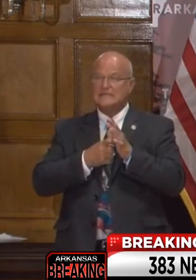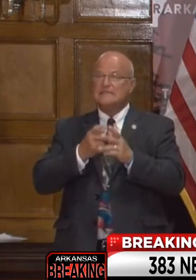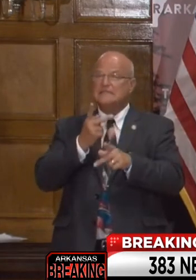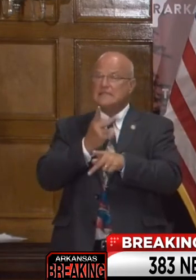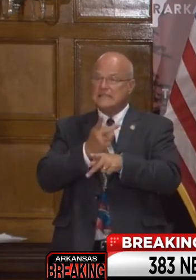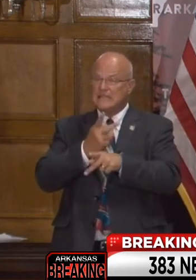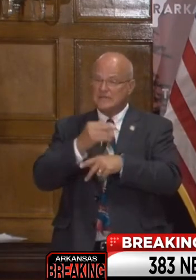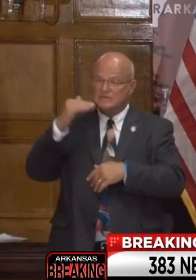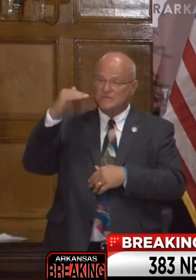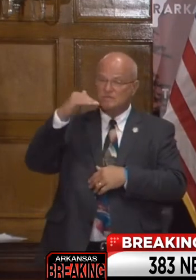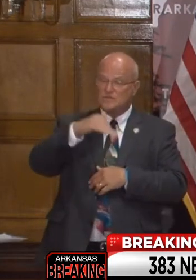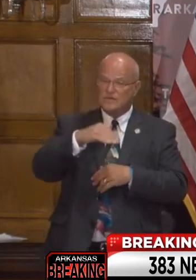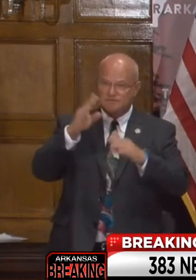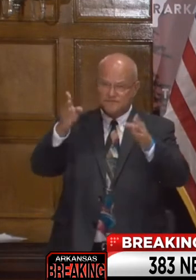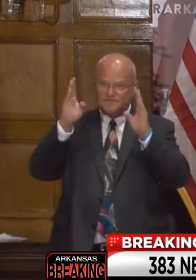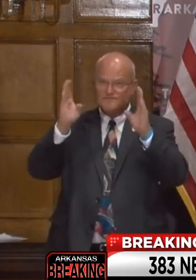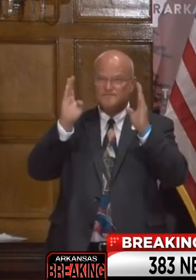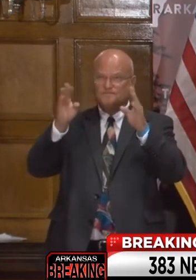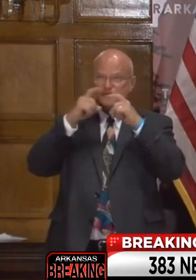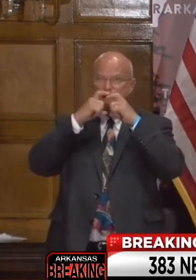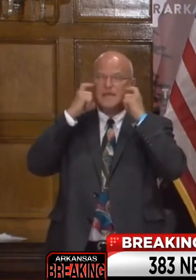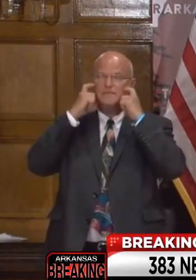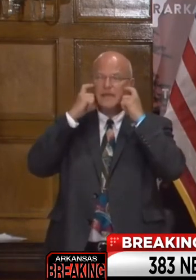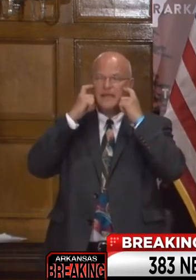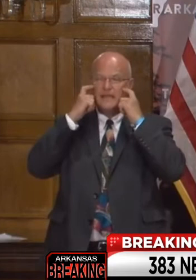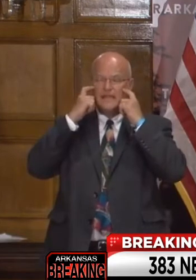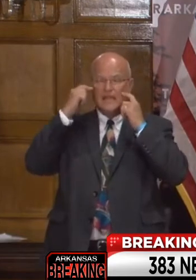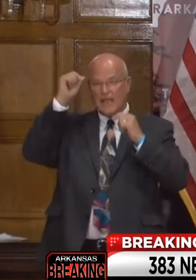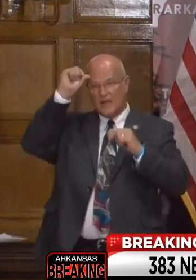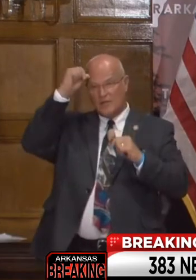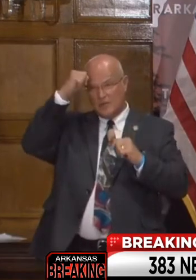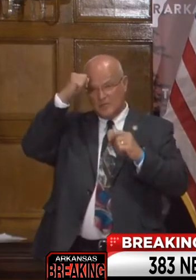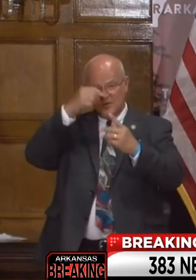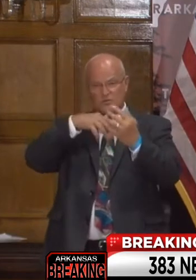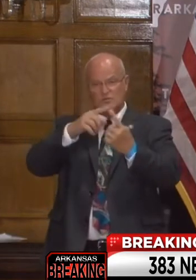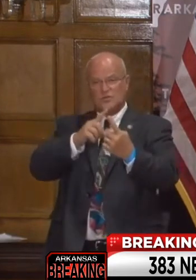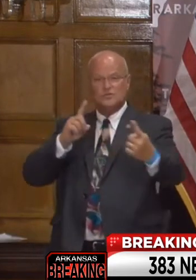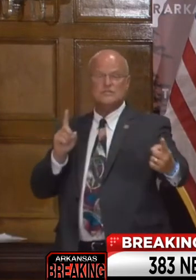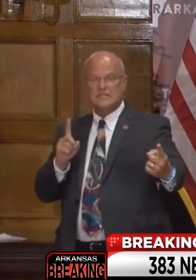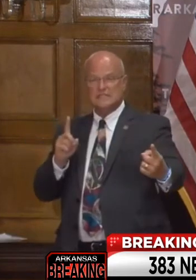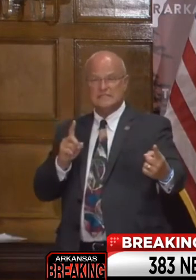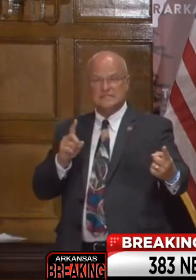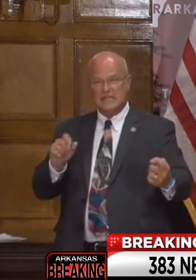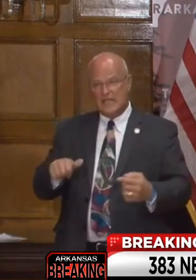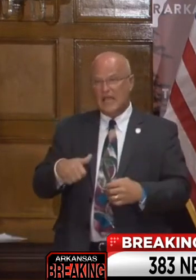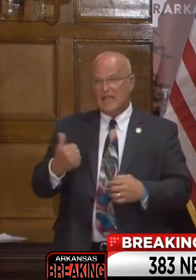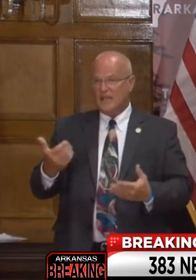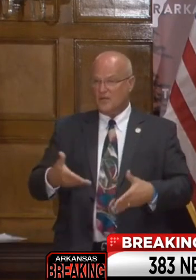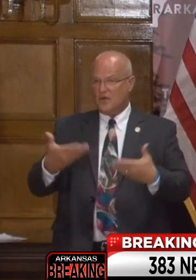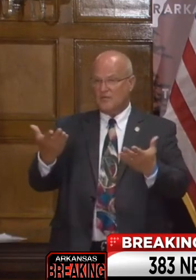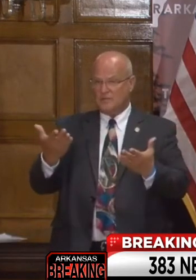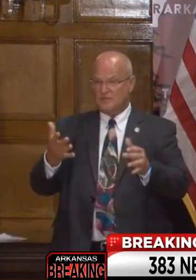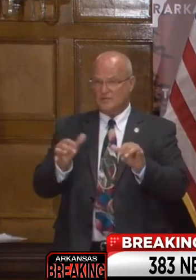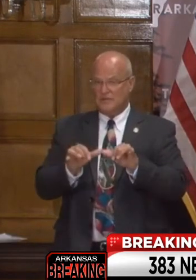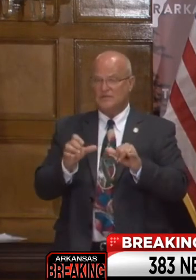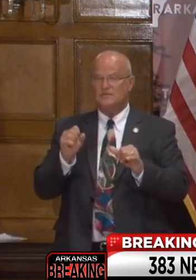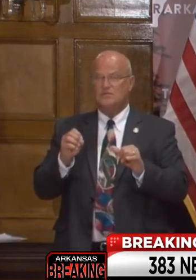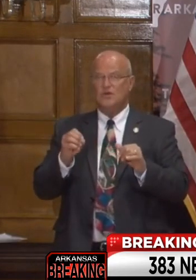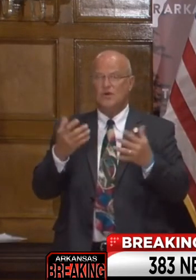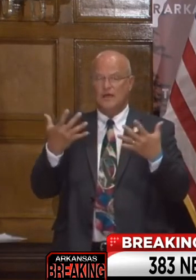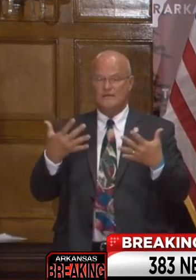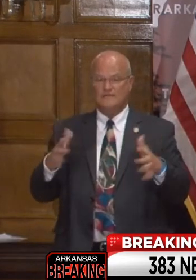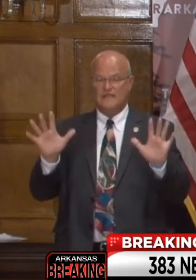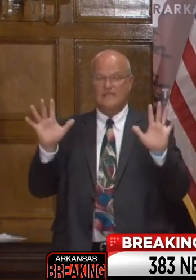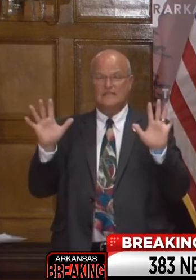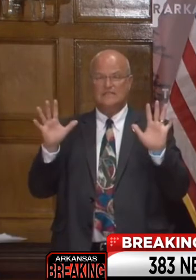trend going downward, we're going to have to adhere to that and to keep in mind social distancing and other recommended measures. So I'll end